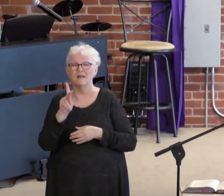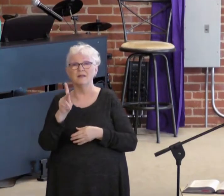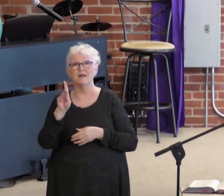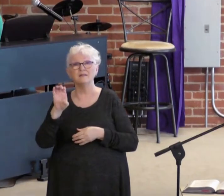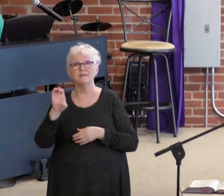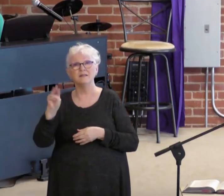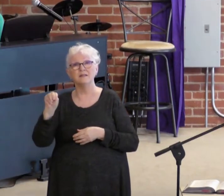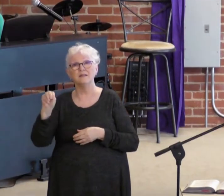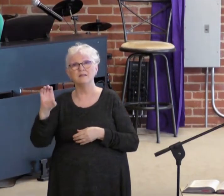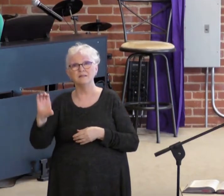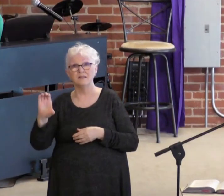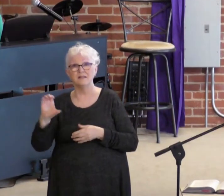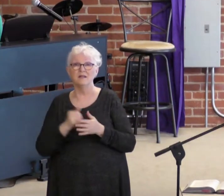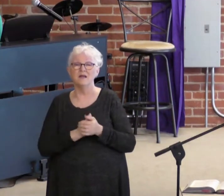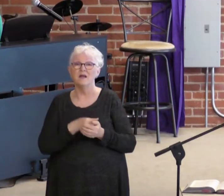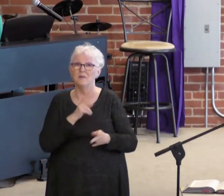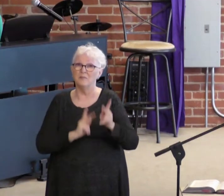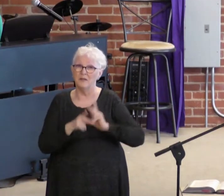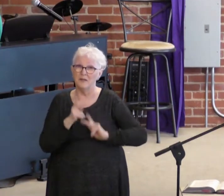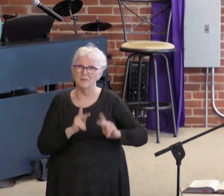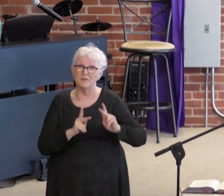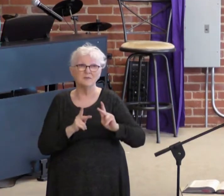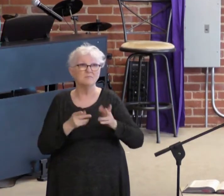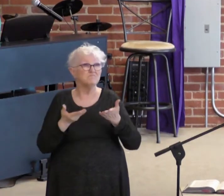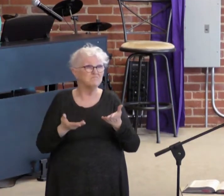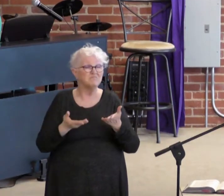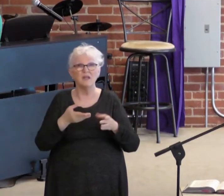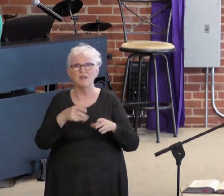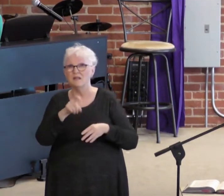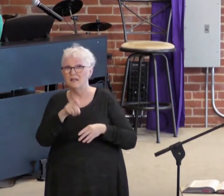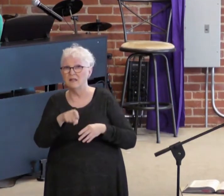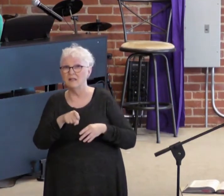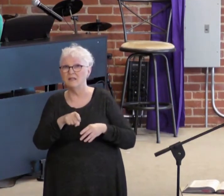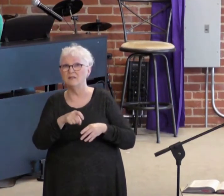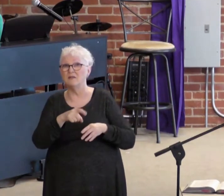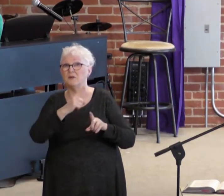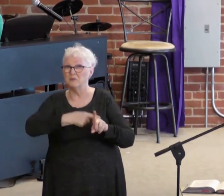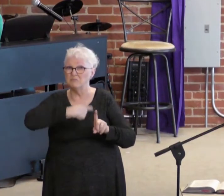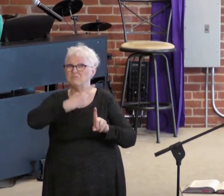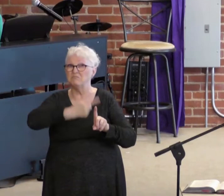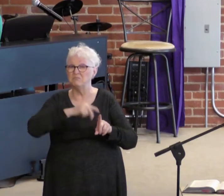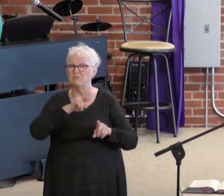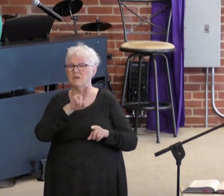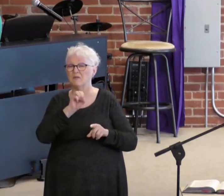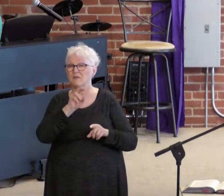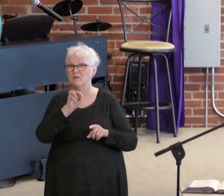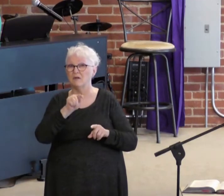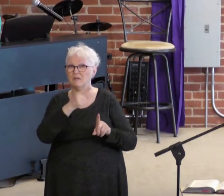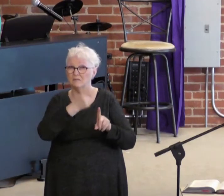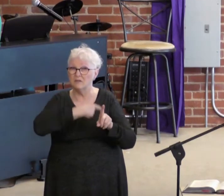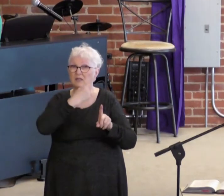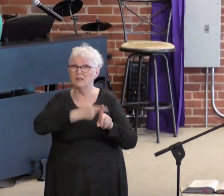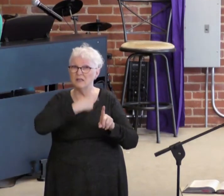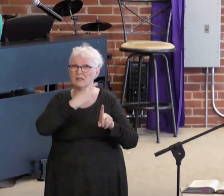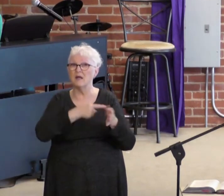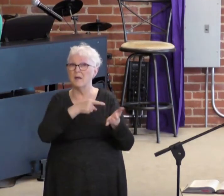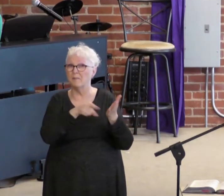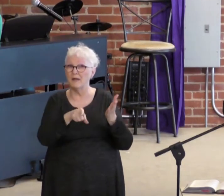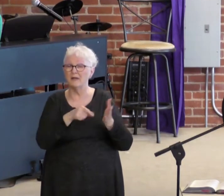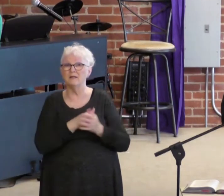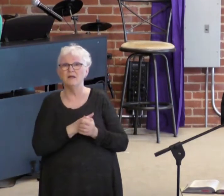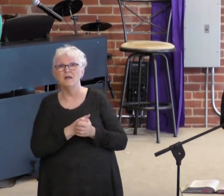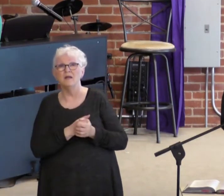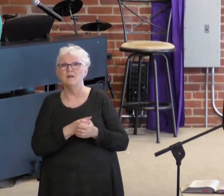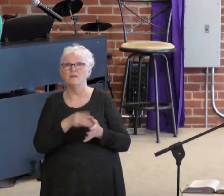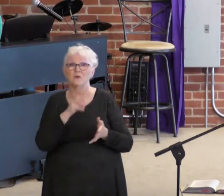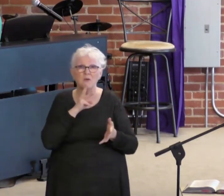to folks who are needing their rent paid, who have an eviction notice, who need to have electricity kept on, and water.